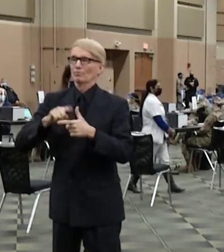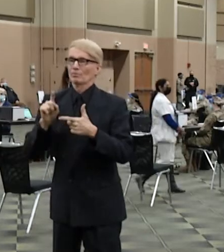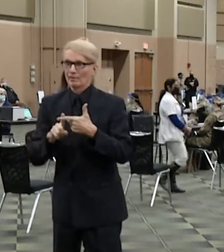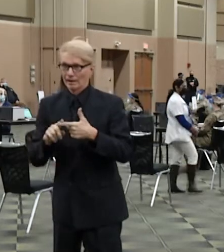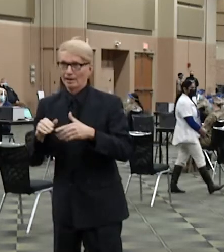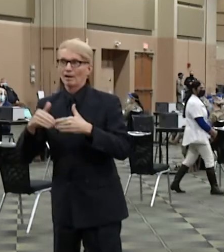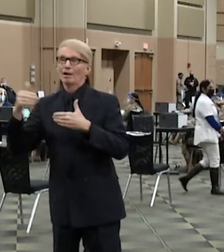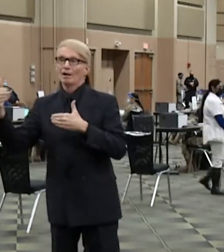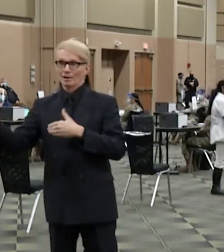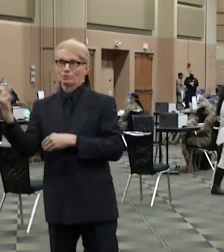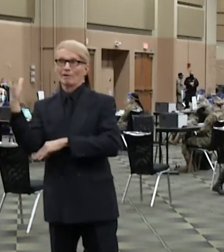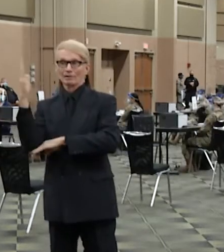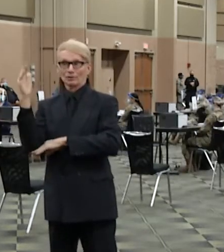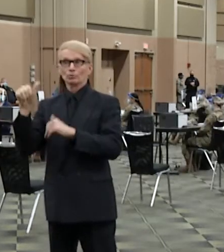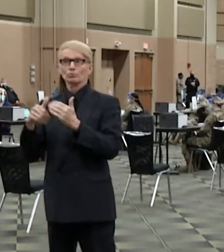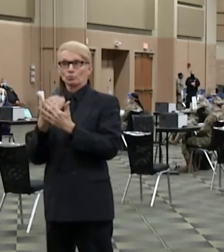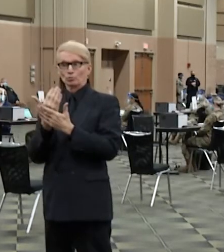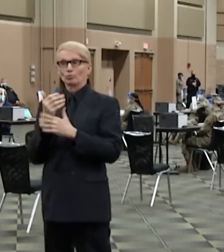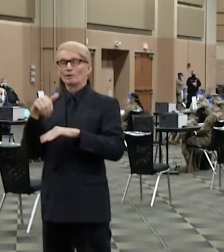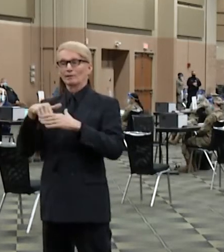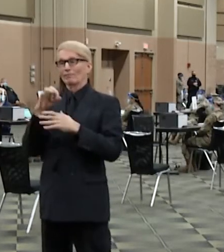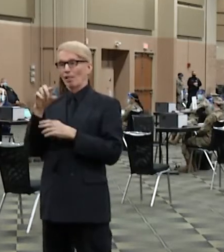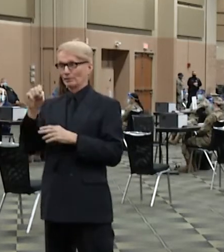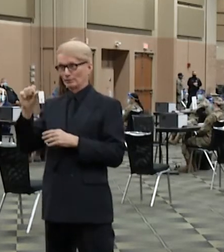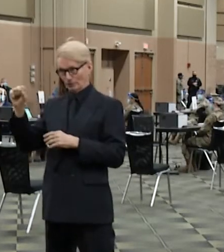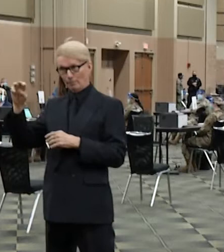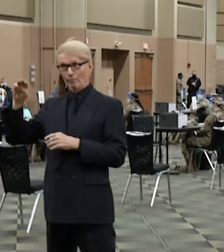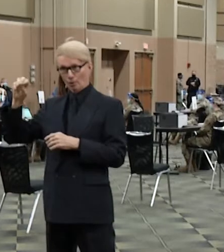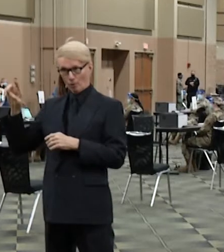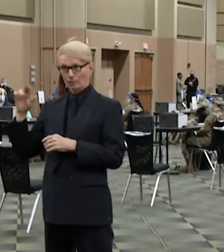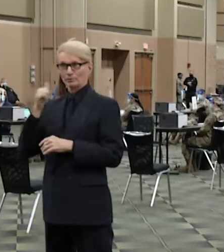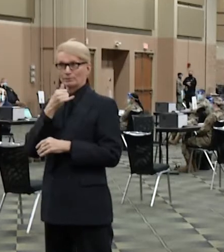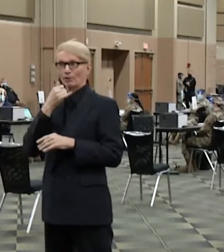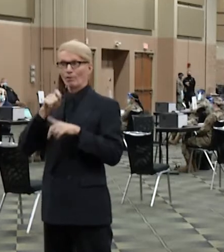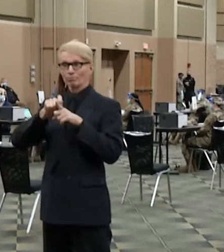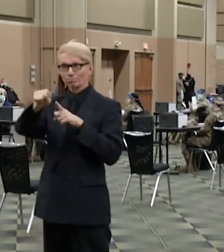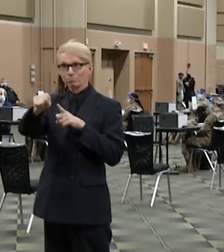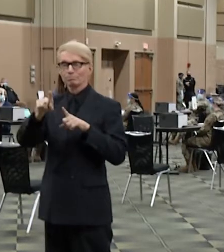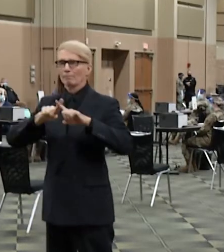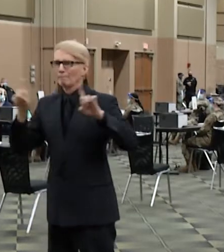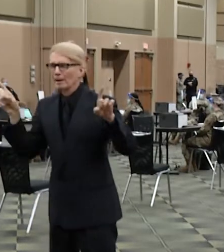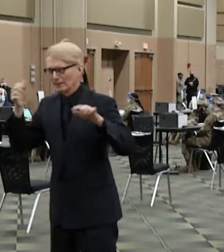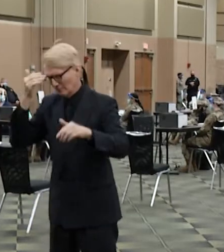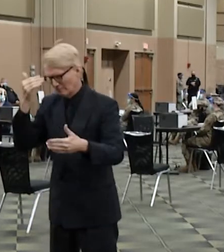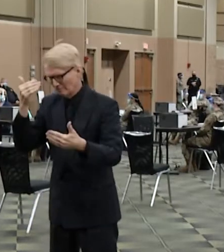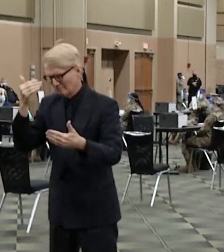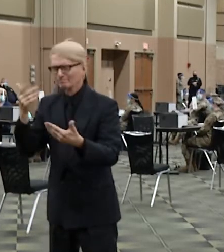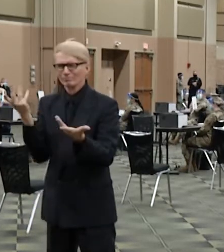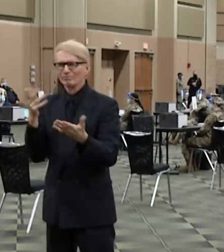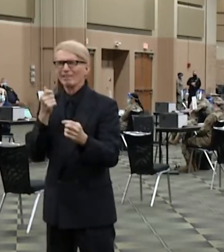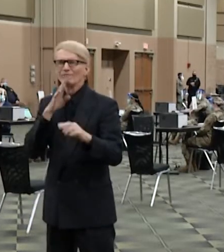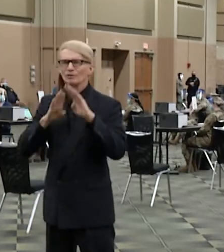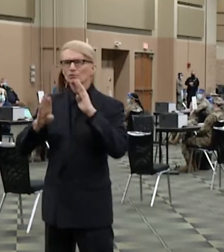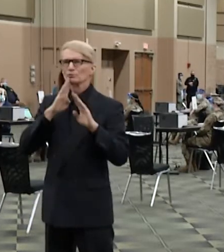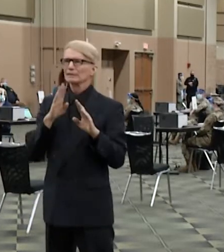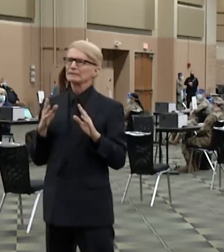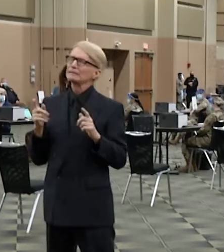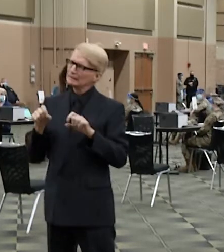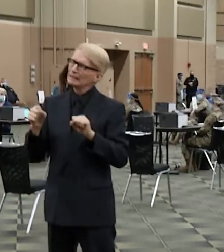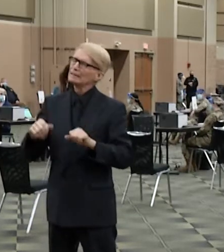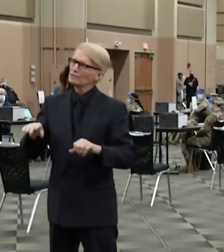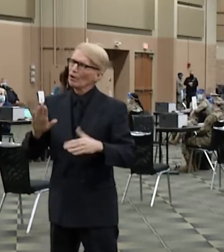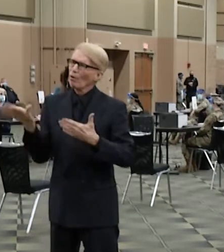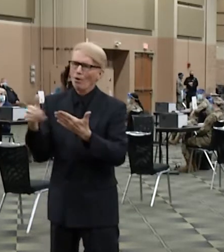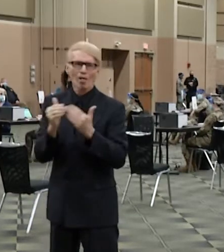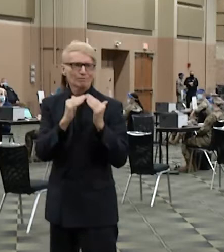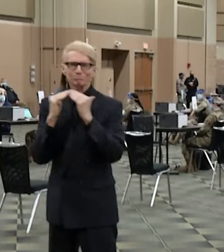center today at noon. And we know that this will be disappointing and frustrating. Please know that everyone shares that sentiment, but we will work